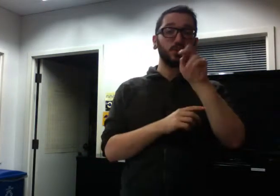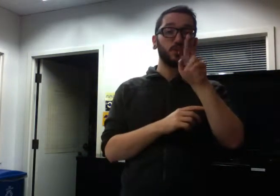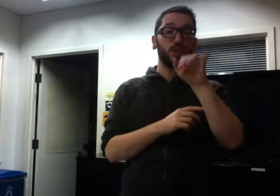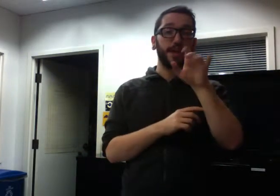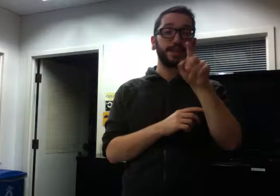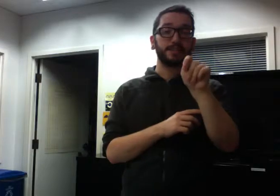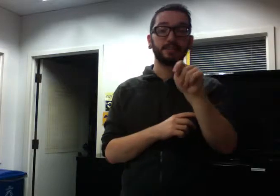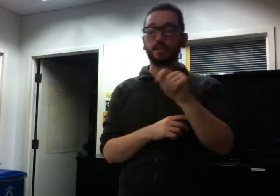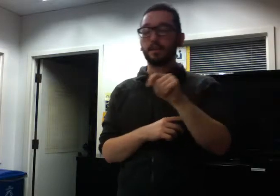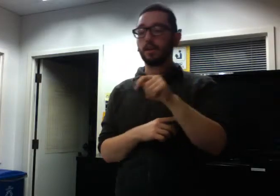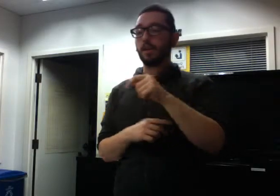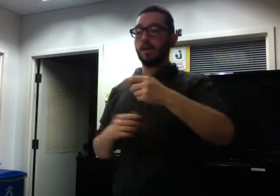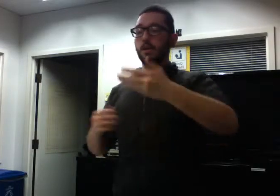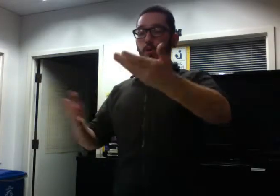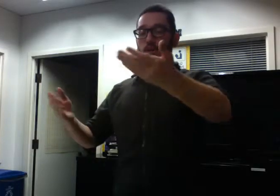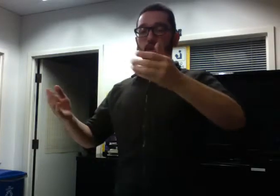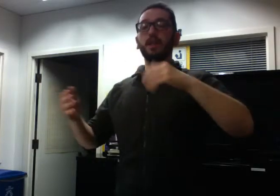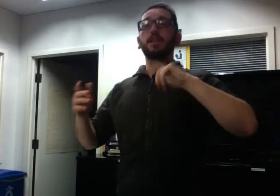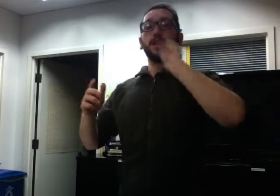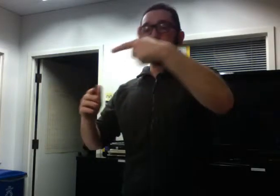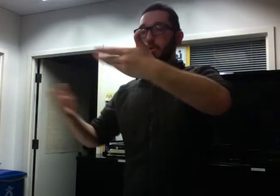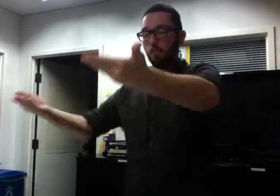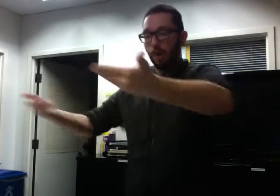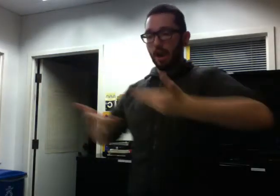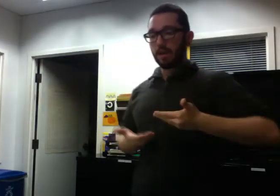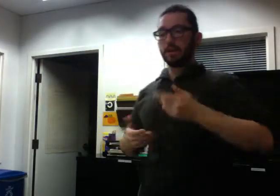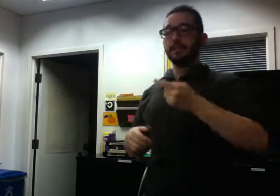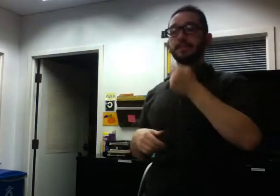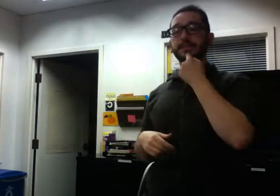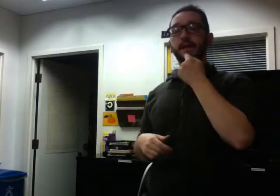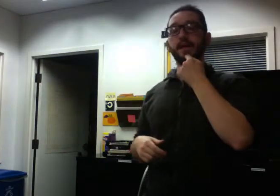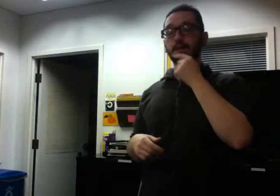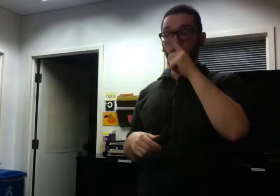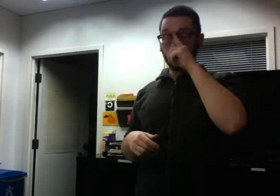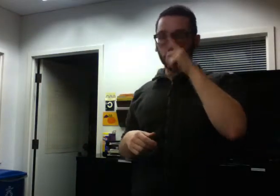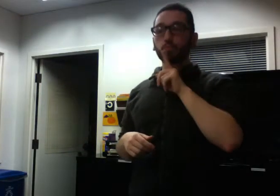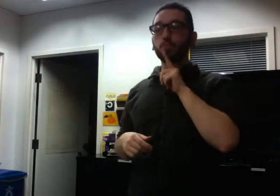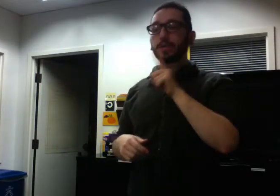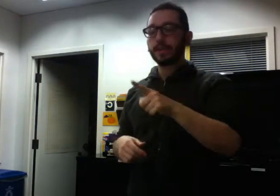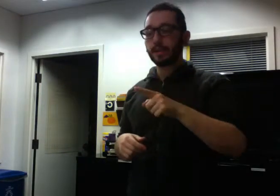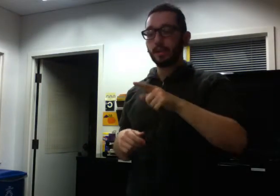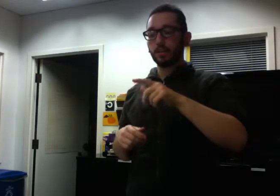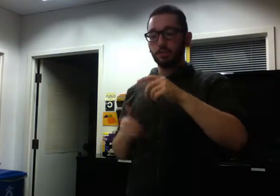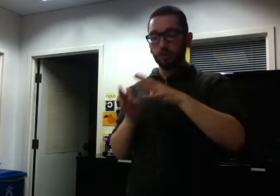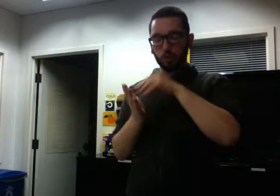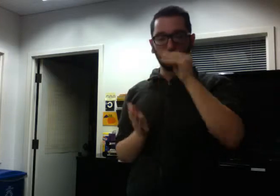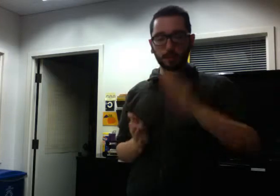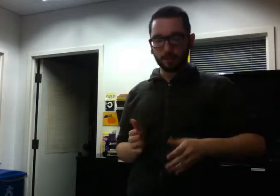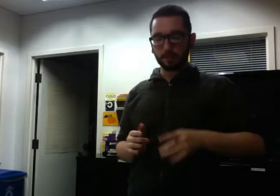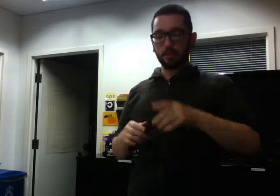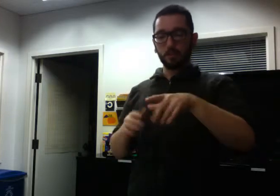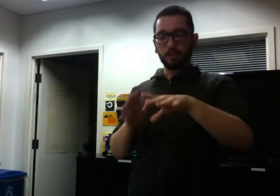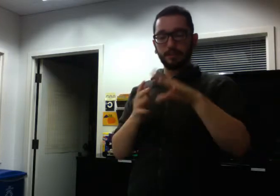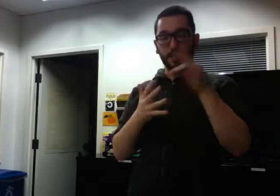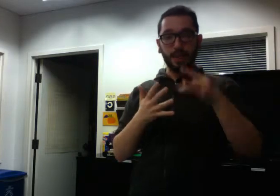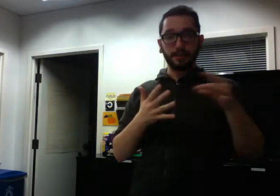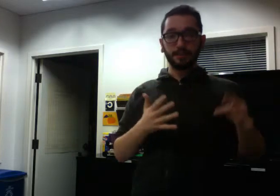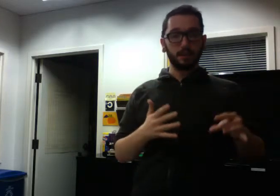this had been an experiment and that the students had actually been selected at random. Well, the teachers were